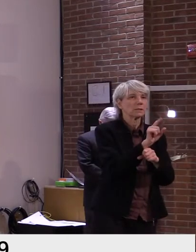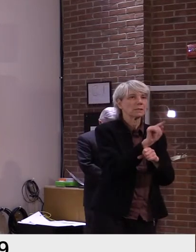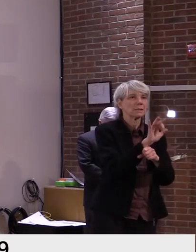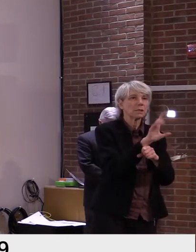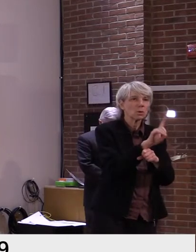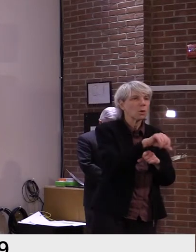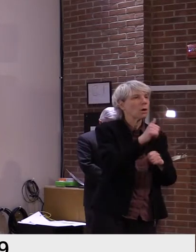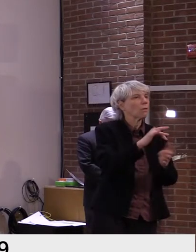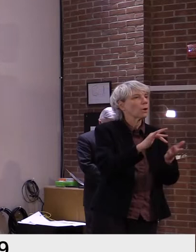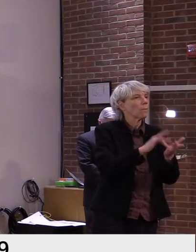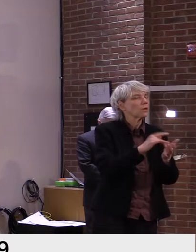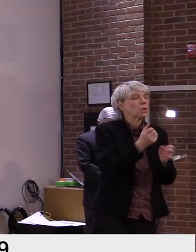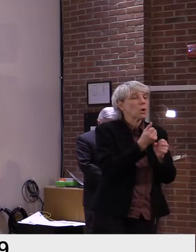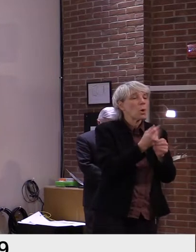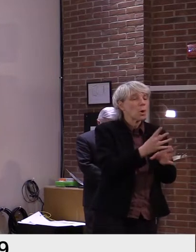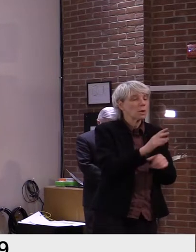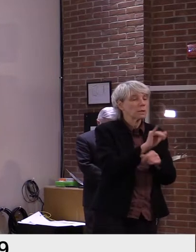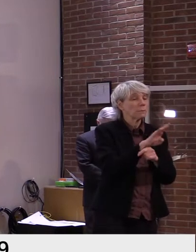immune-suppressing drugs.